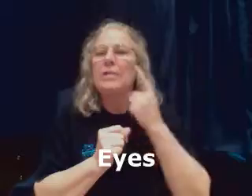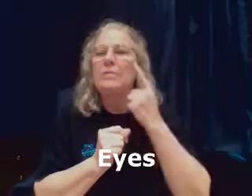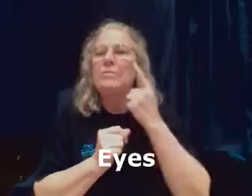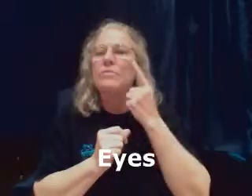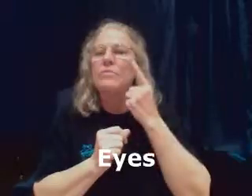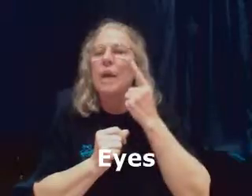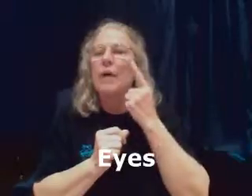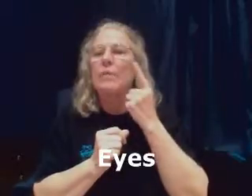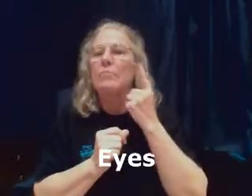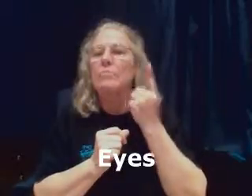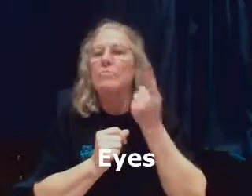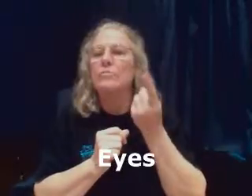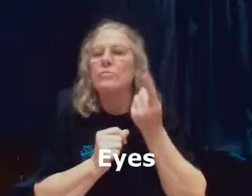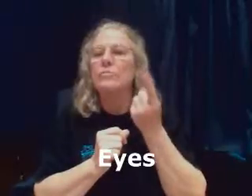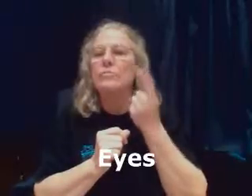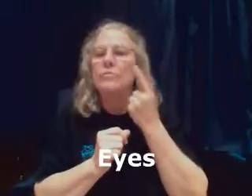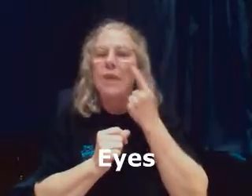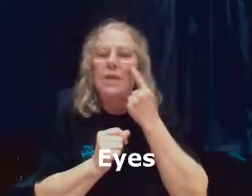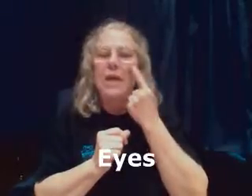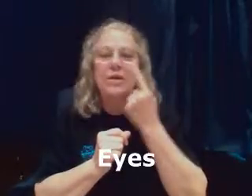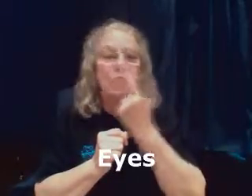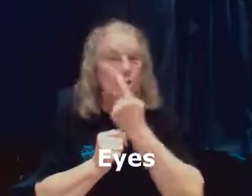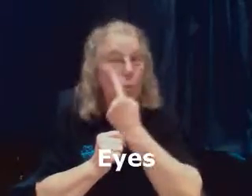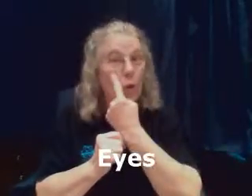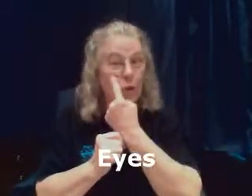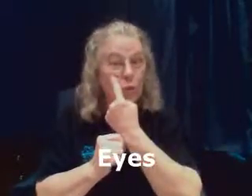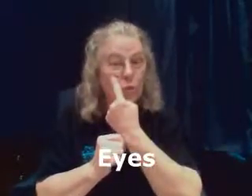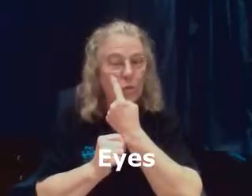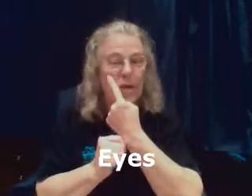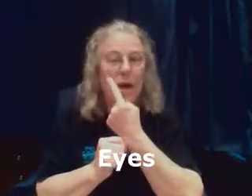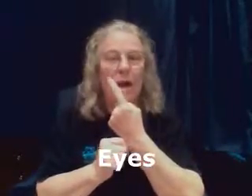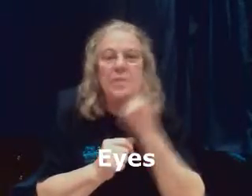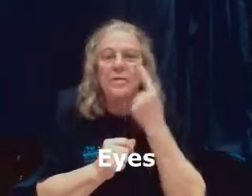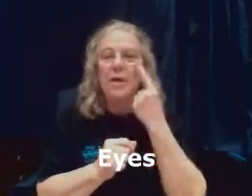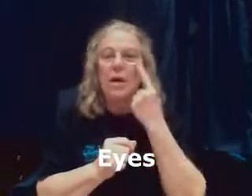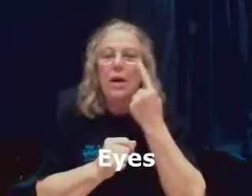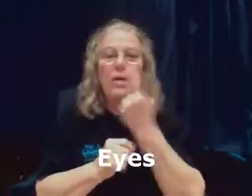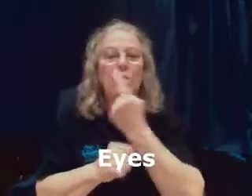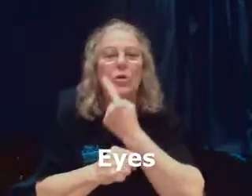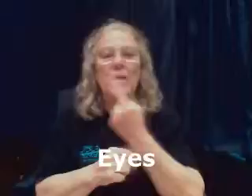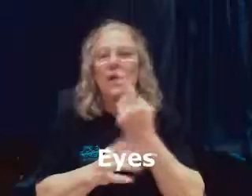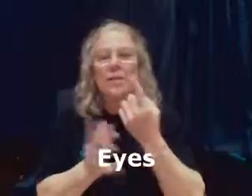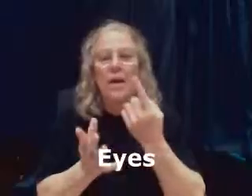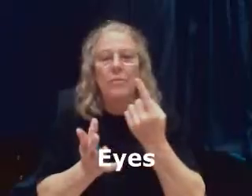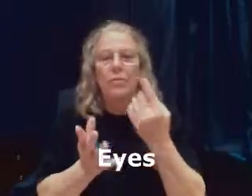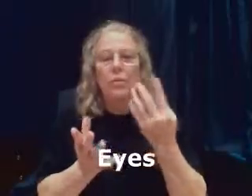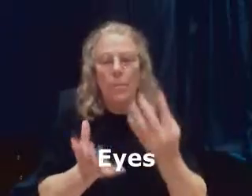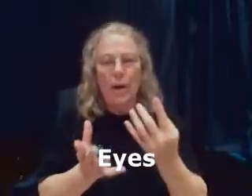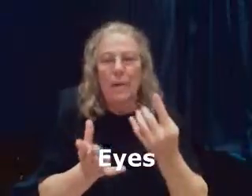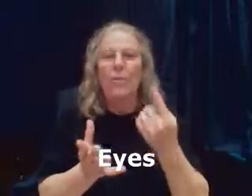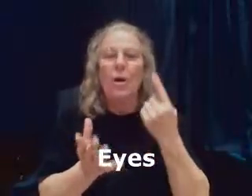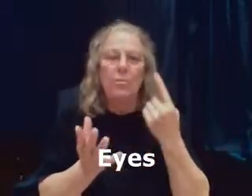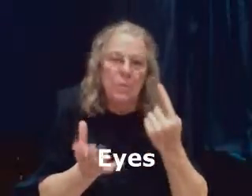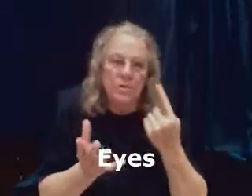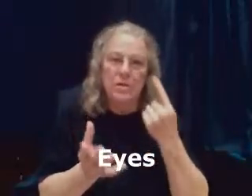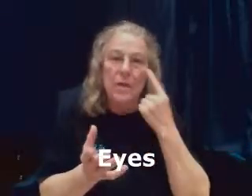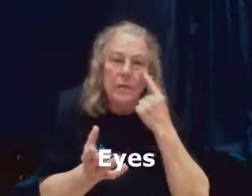Eyes, and that is just pointing toward the eyes. Anytime you do a body part, most of the time it's